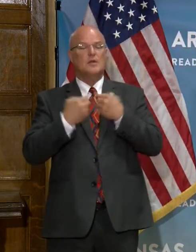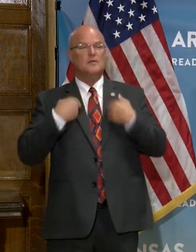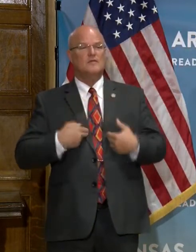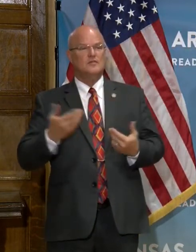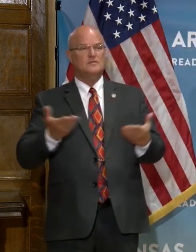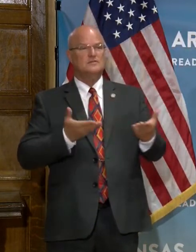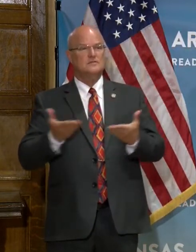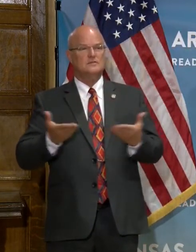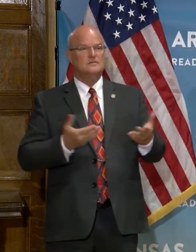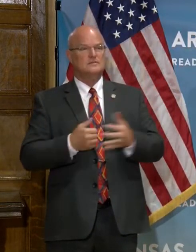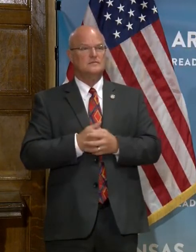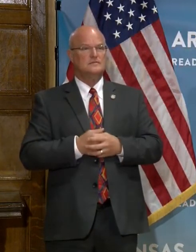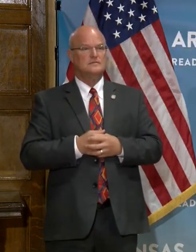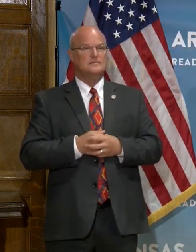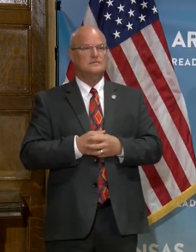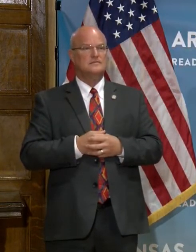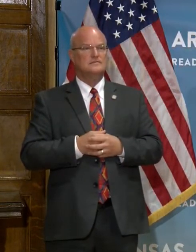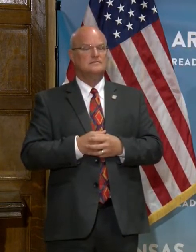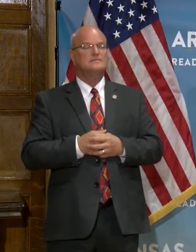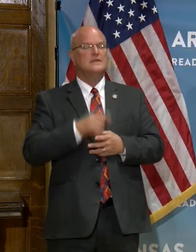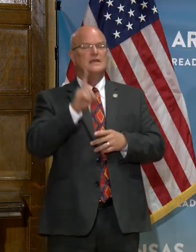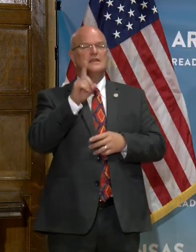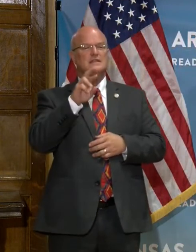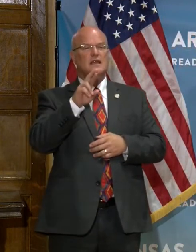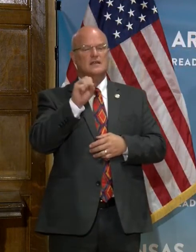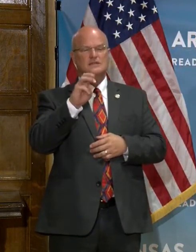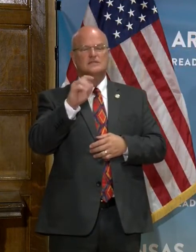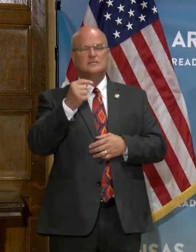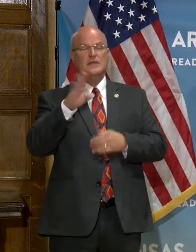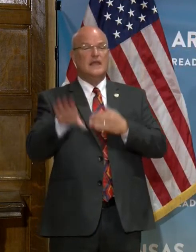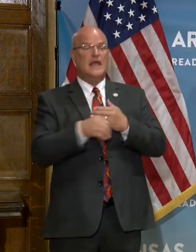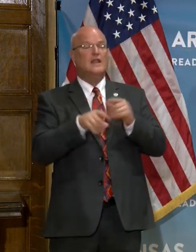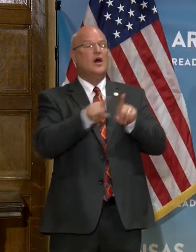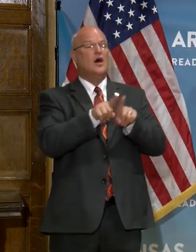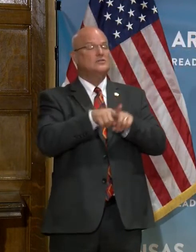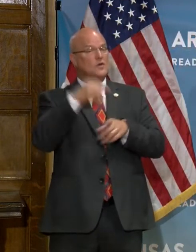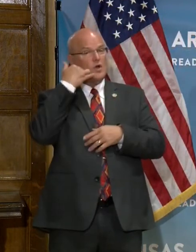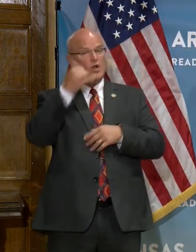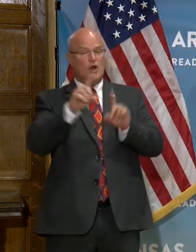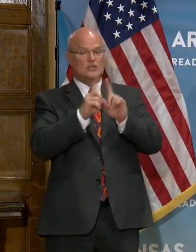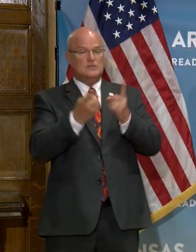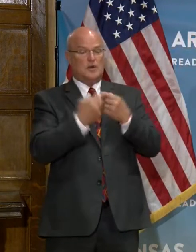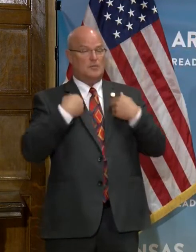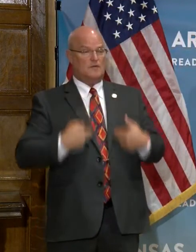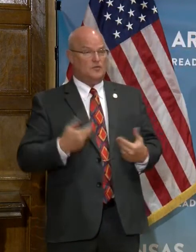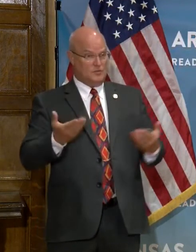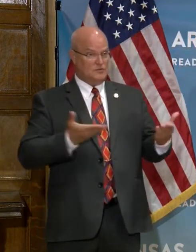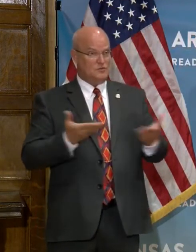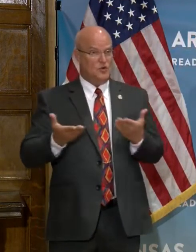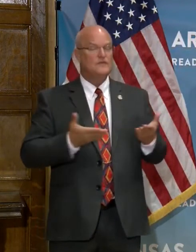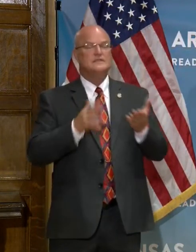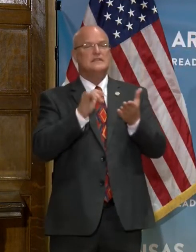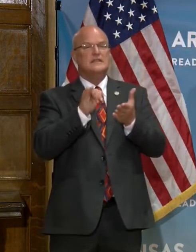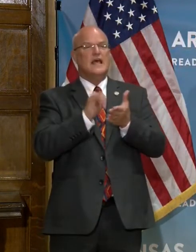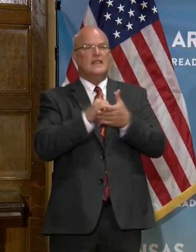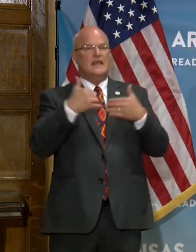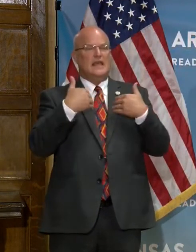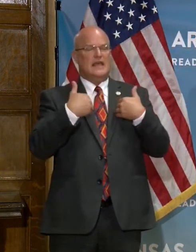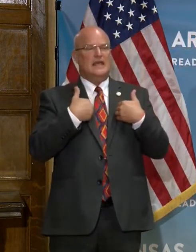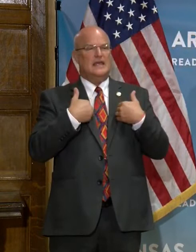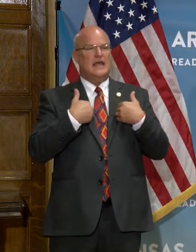Thank you, Governor. Thank you. Dr. Smith added that they can also call the Department of Human Services that